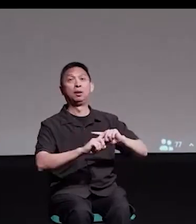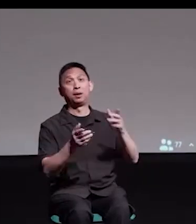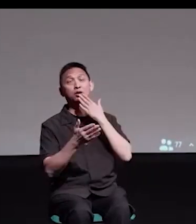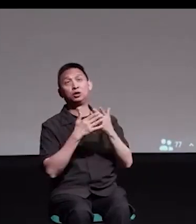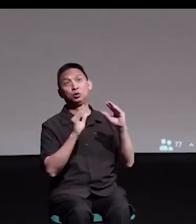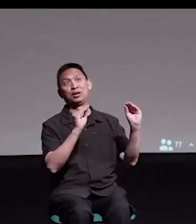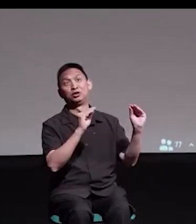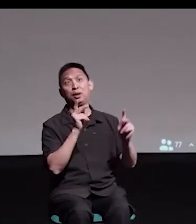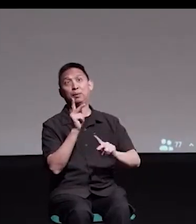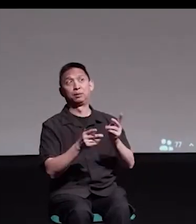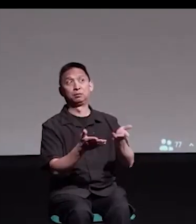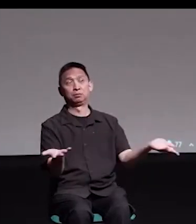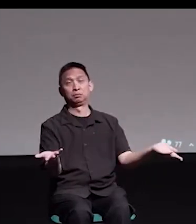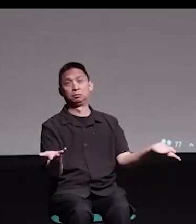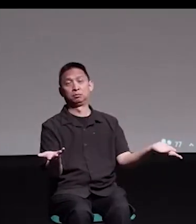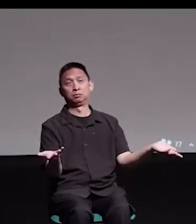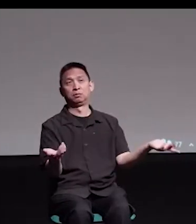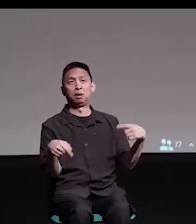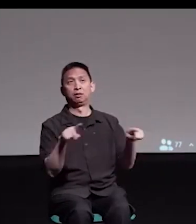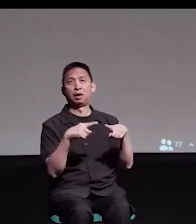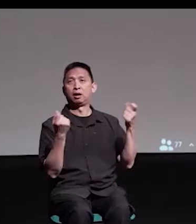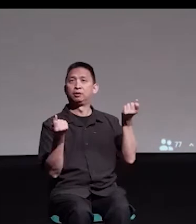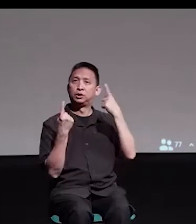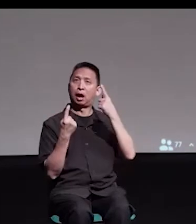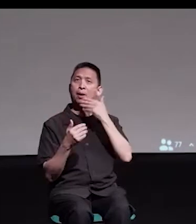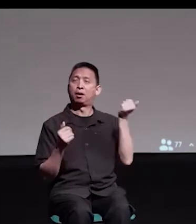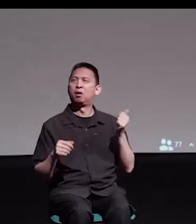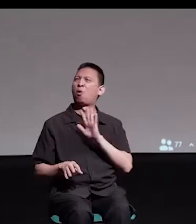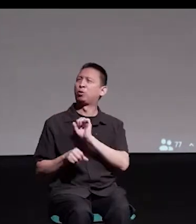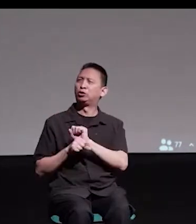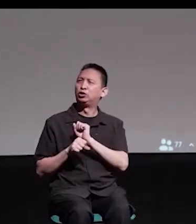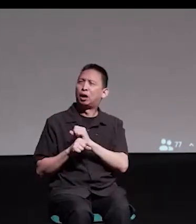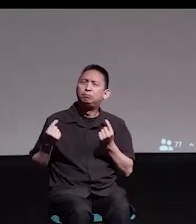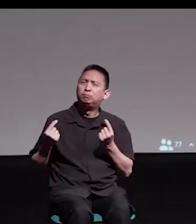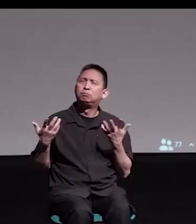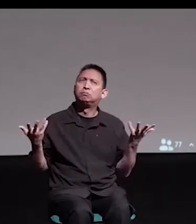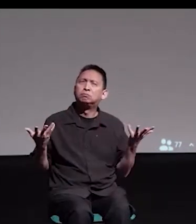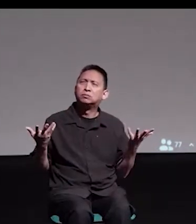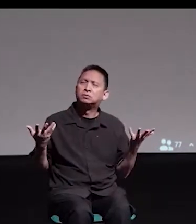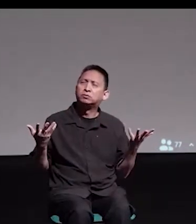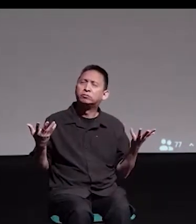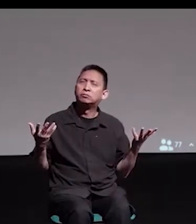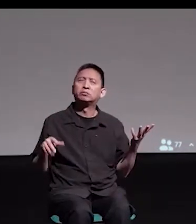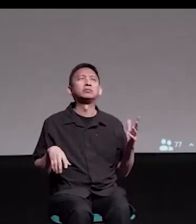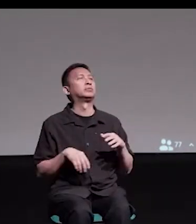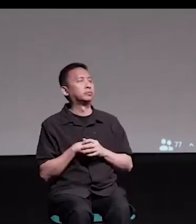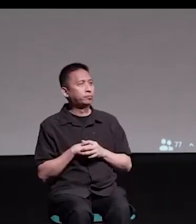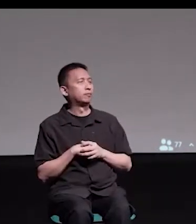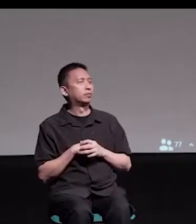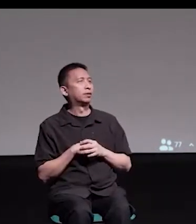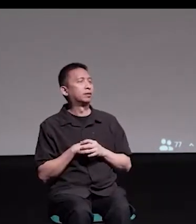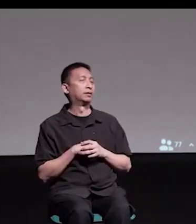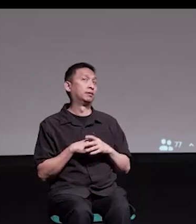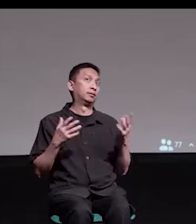people and helping them have some footing to be like, wait a minute, you know, what went into the, you know,